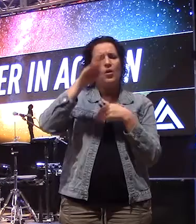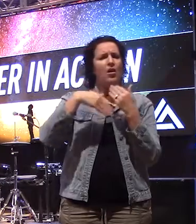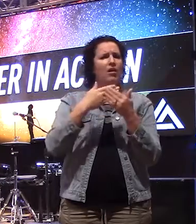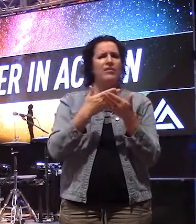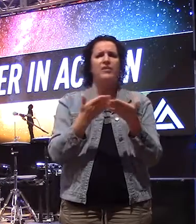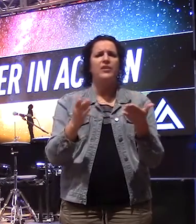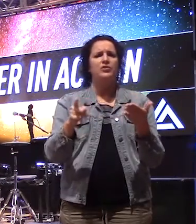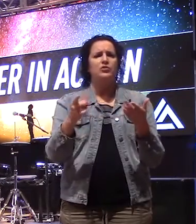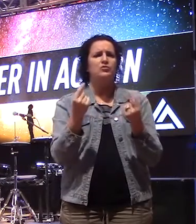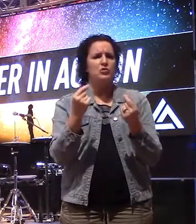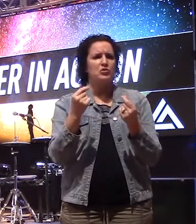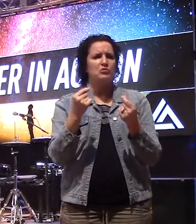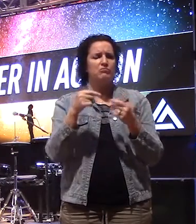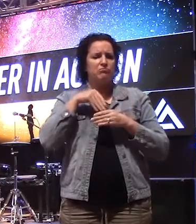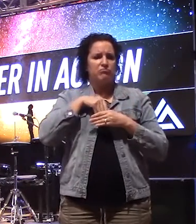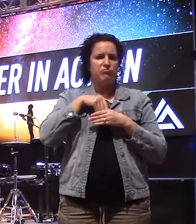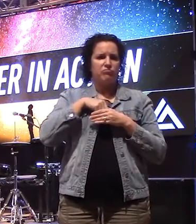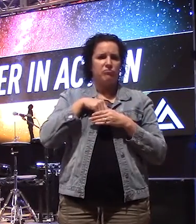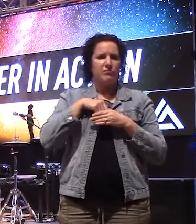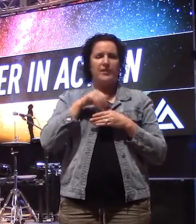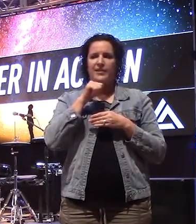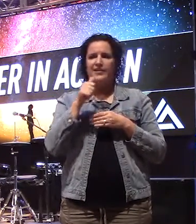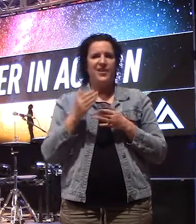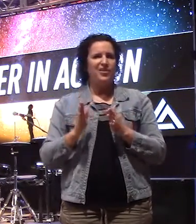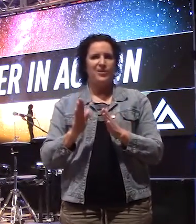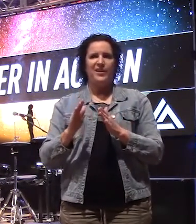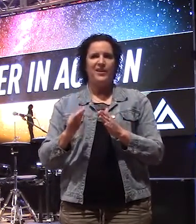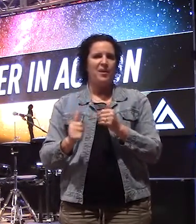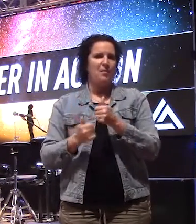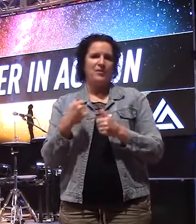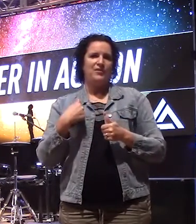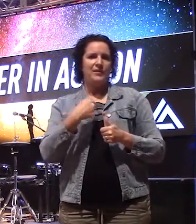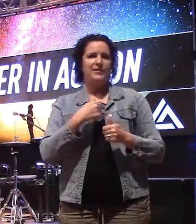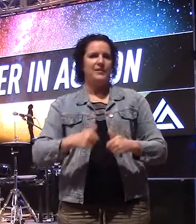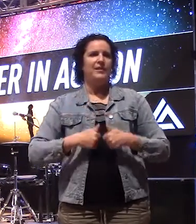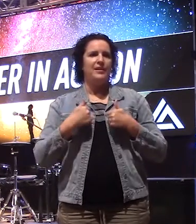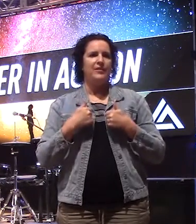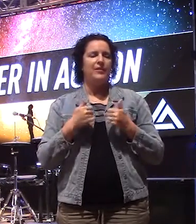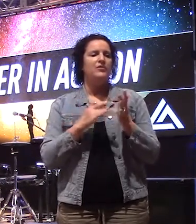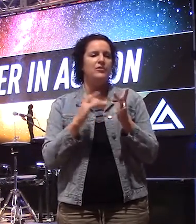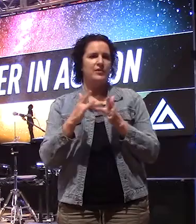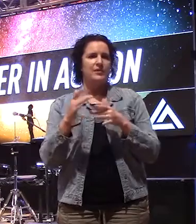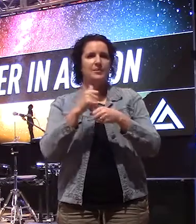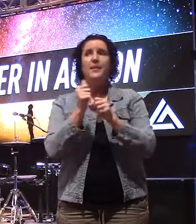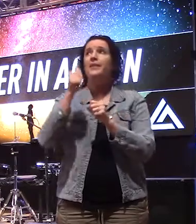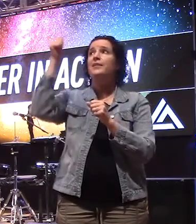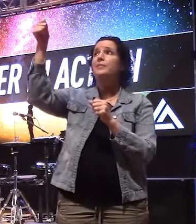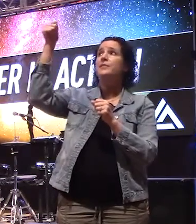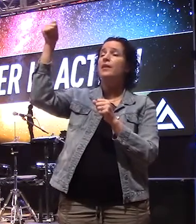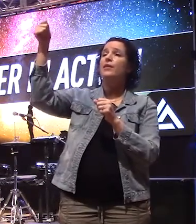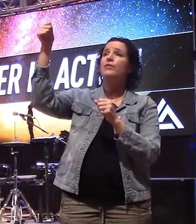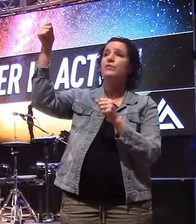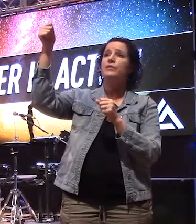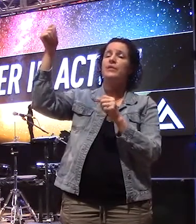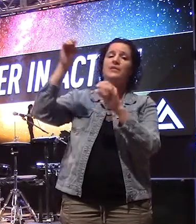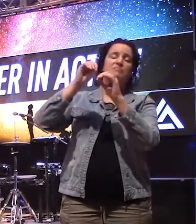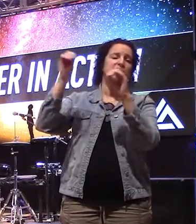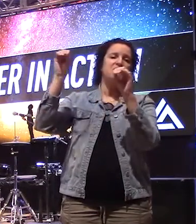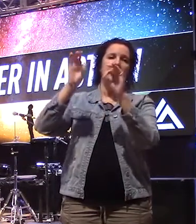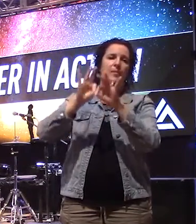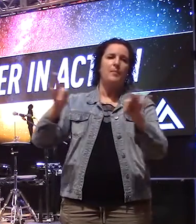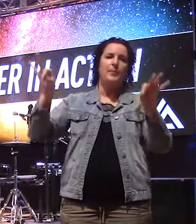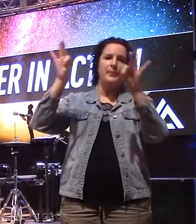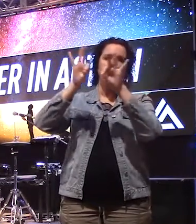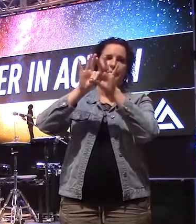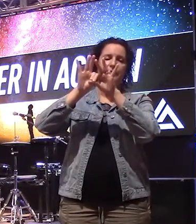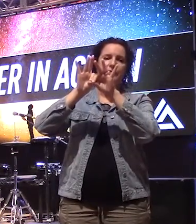do? That's not the way most of us live. Jesus made himself of no reputation. They didn't take it